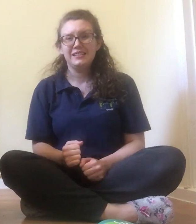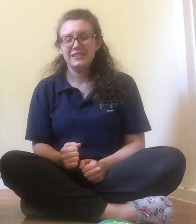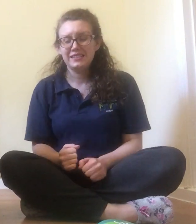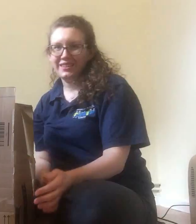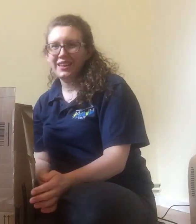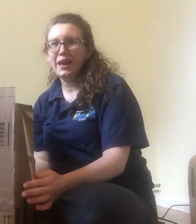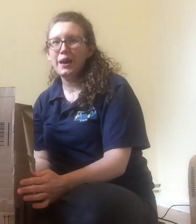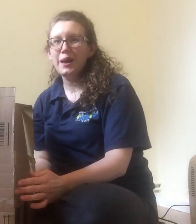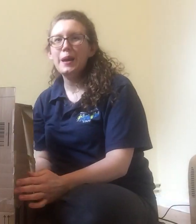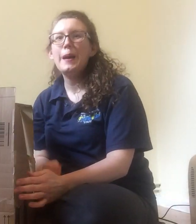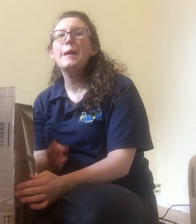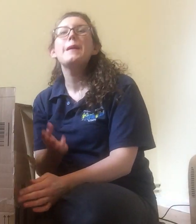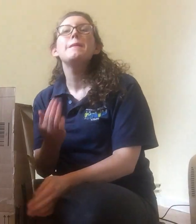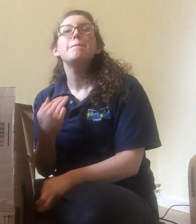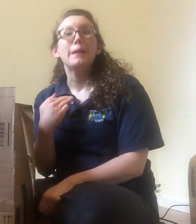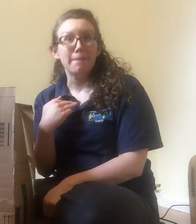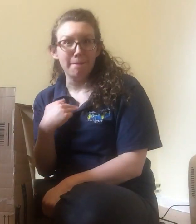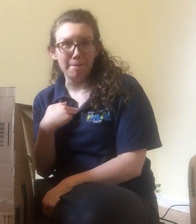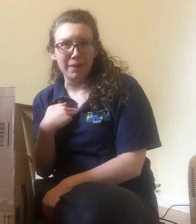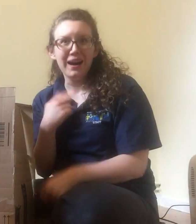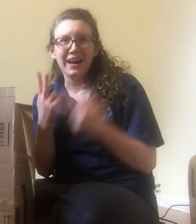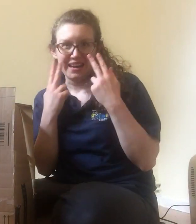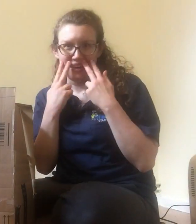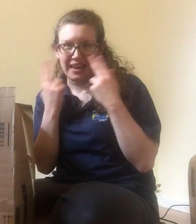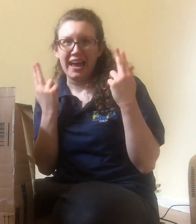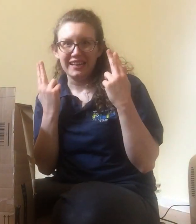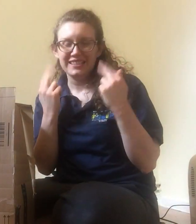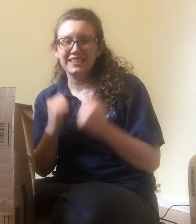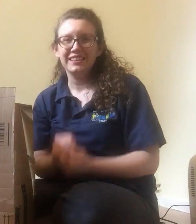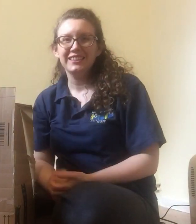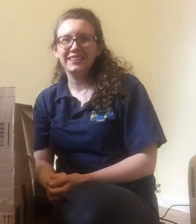dance. But my cat